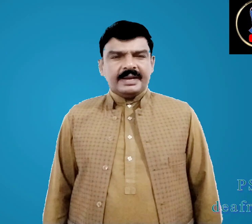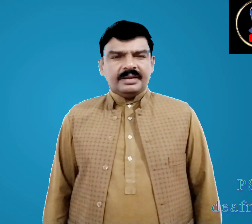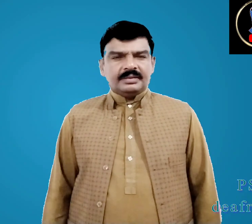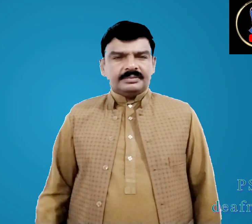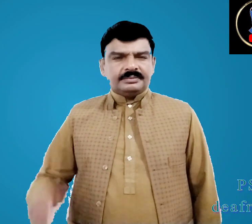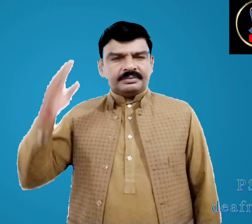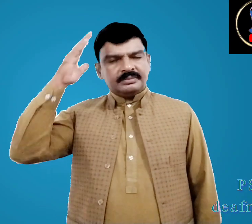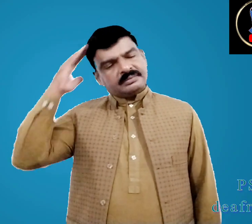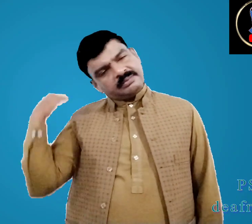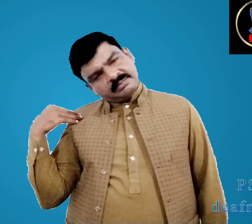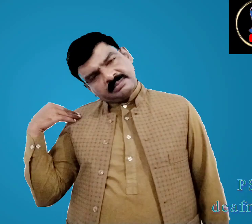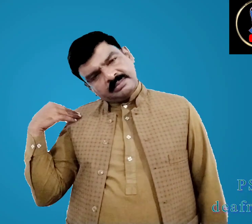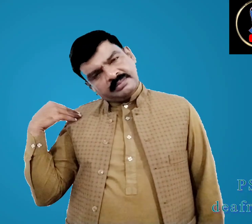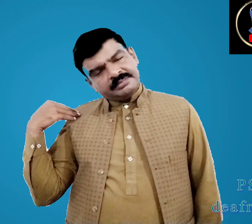dead,